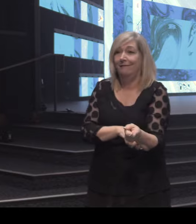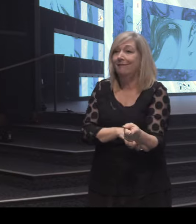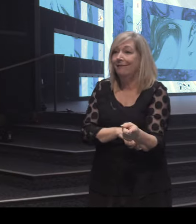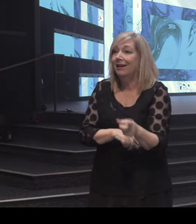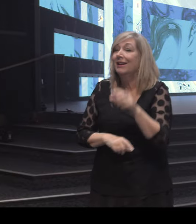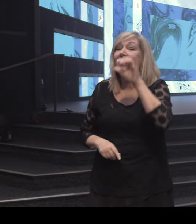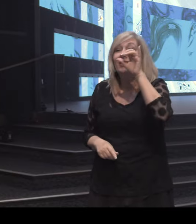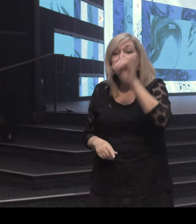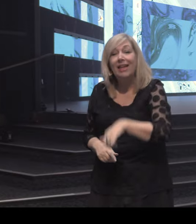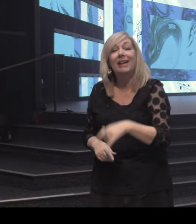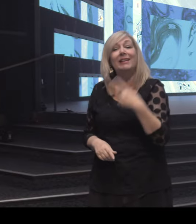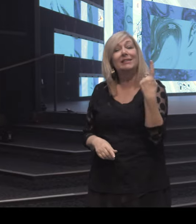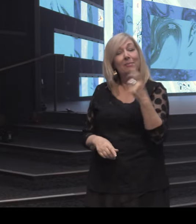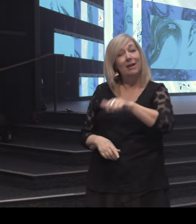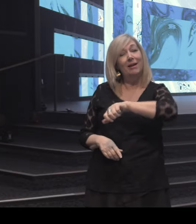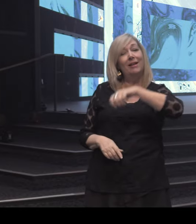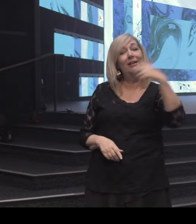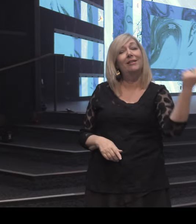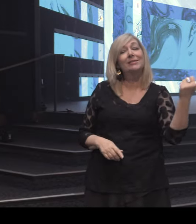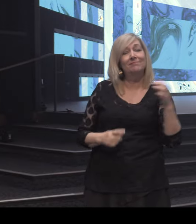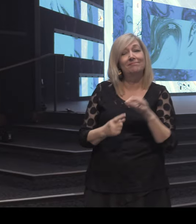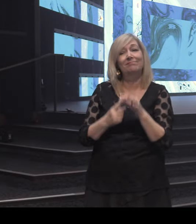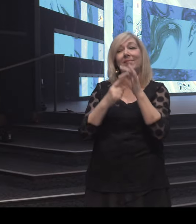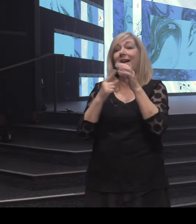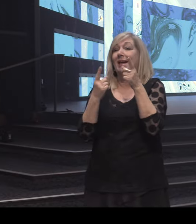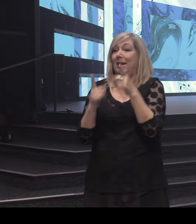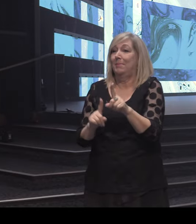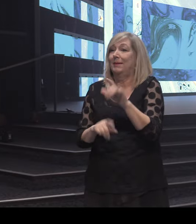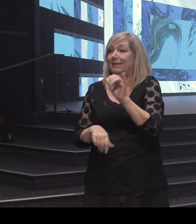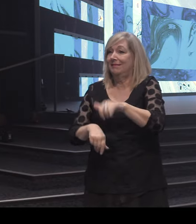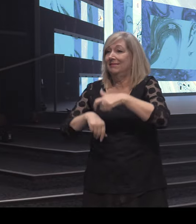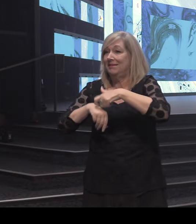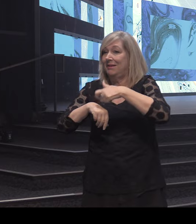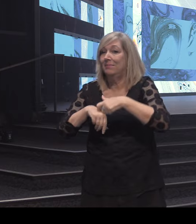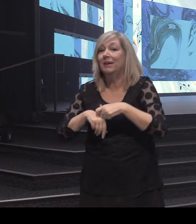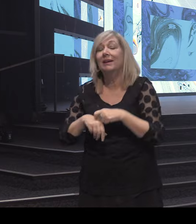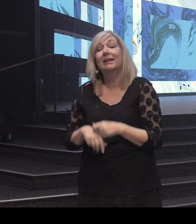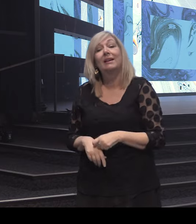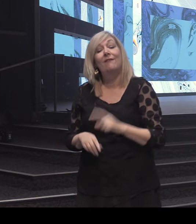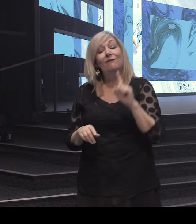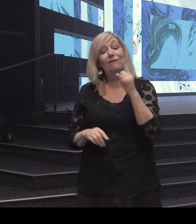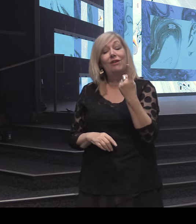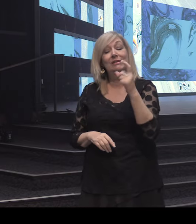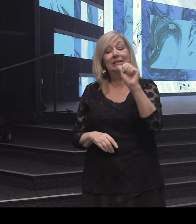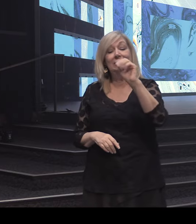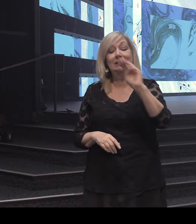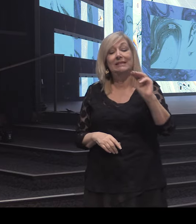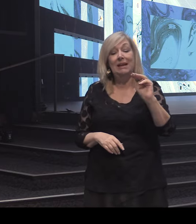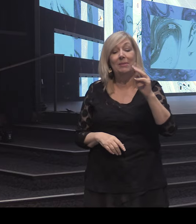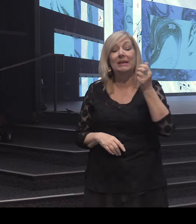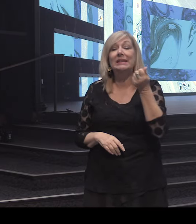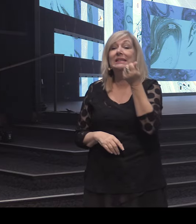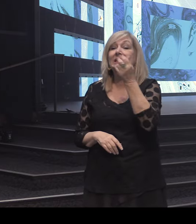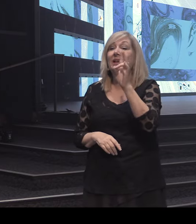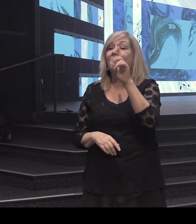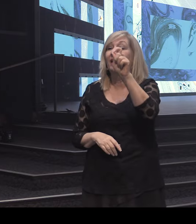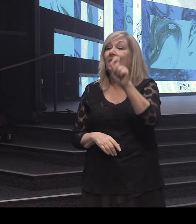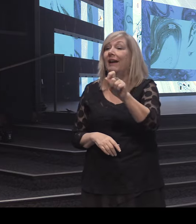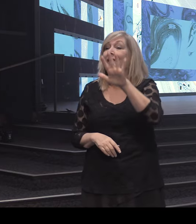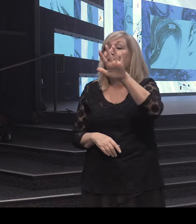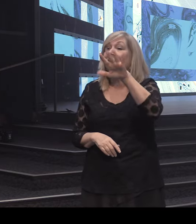praise God, something else happened as well. It says in 1 Samuel 17, verse 51,